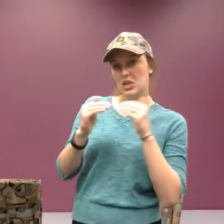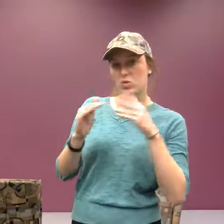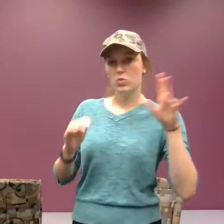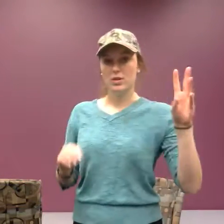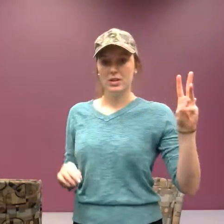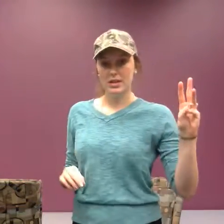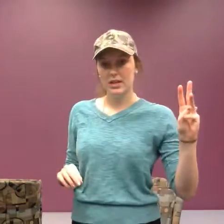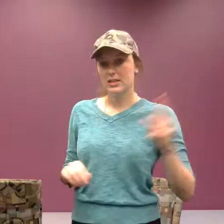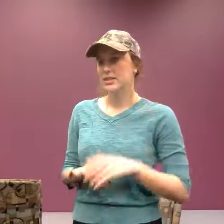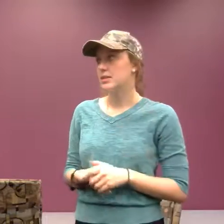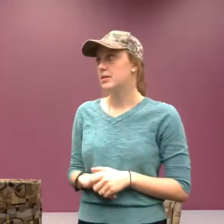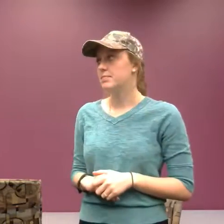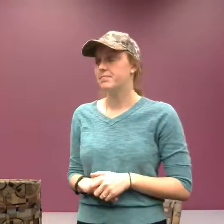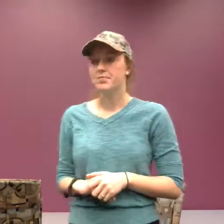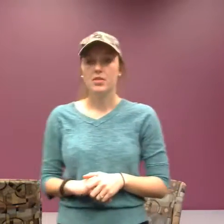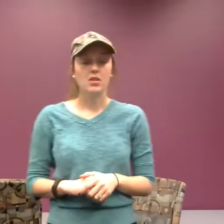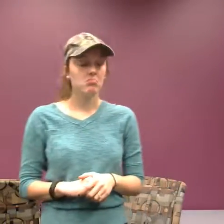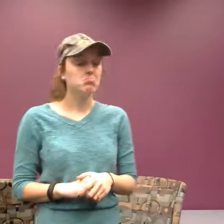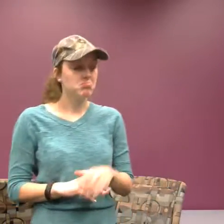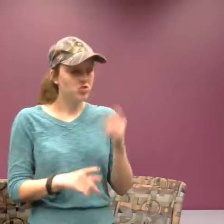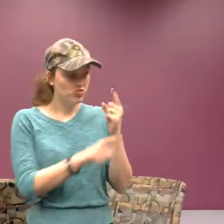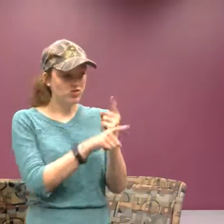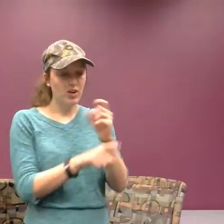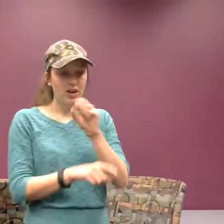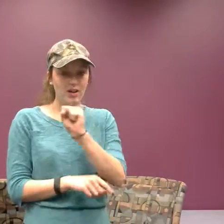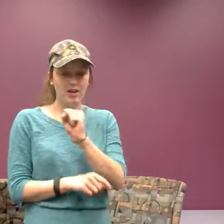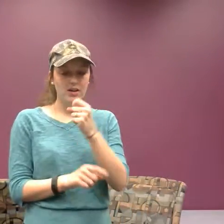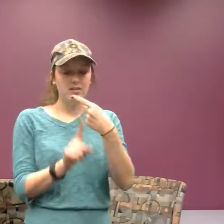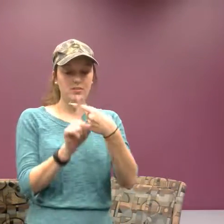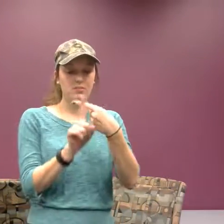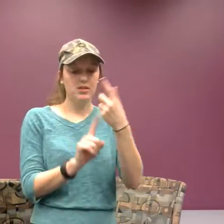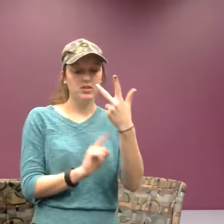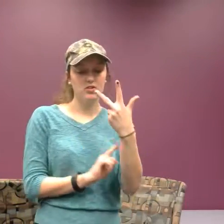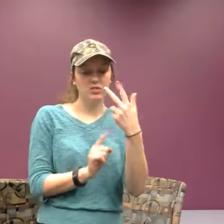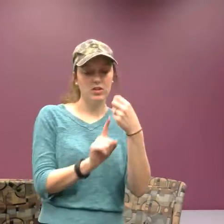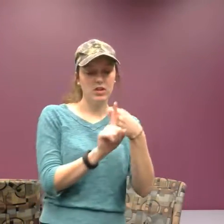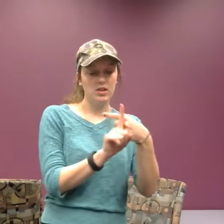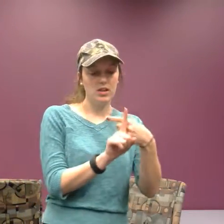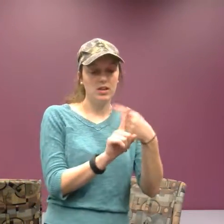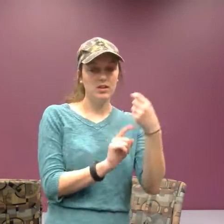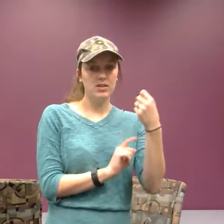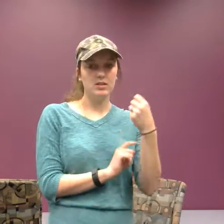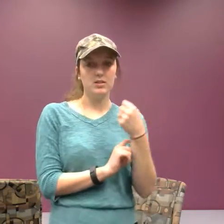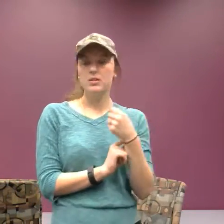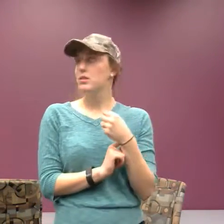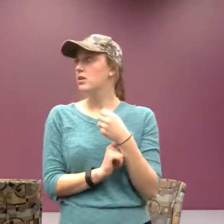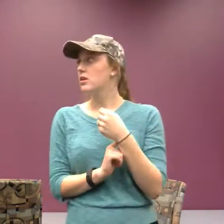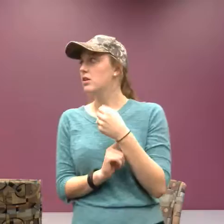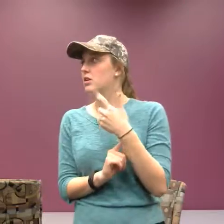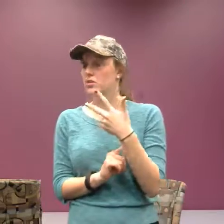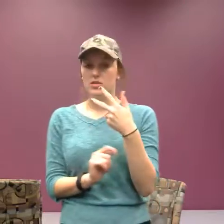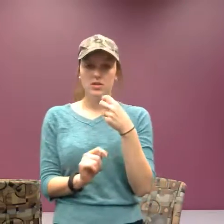plus 3S plus 3S minus 5. Notice how I grouped those when I set